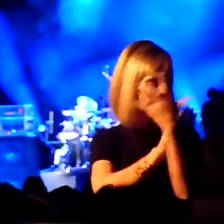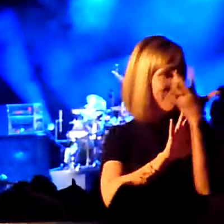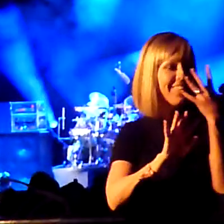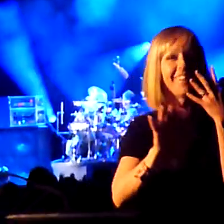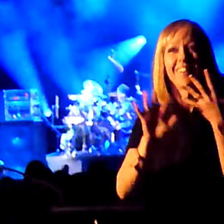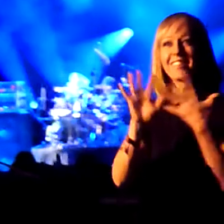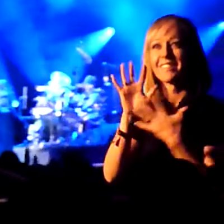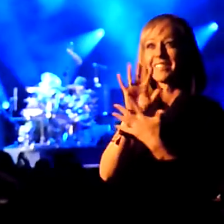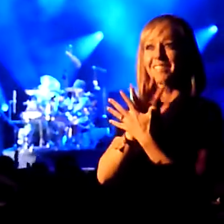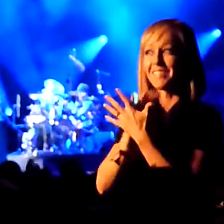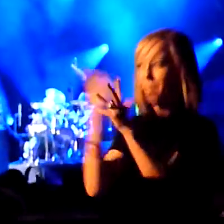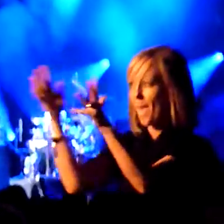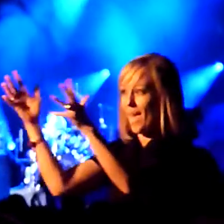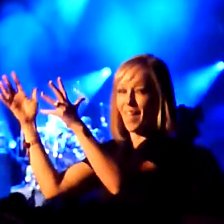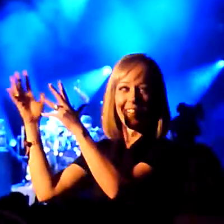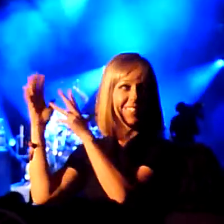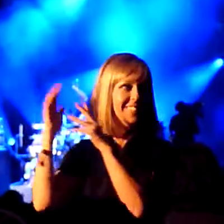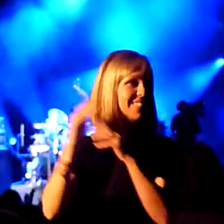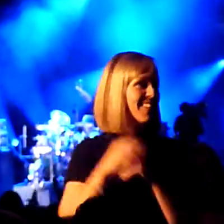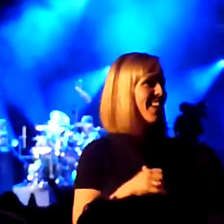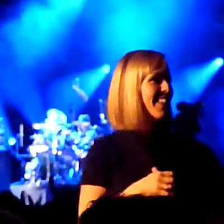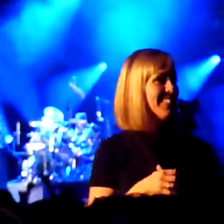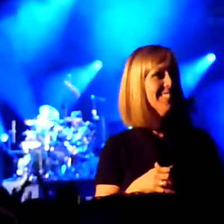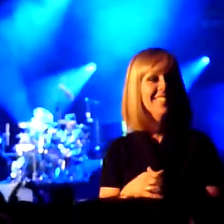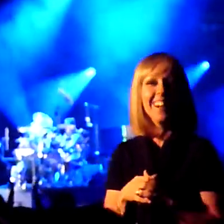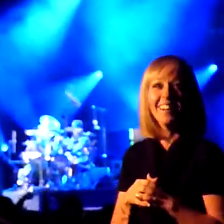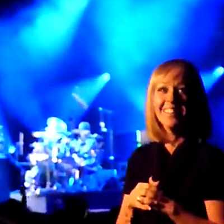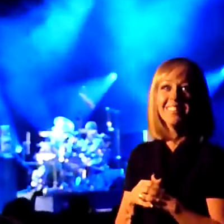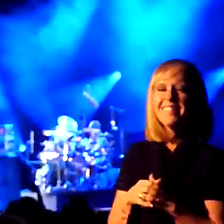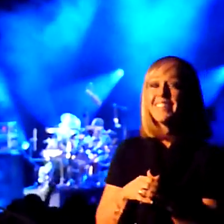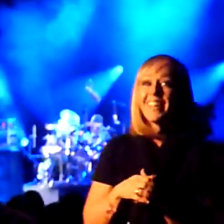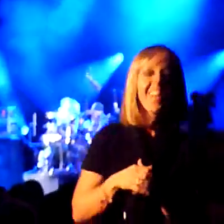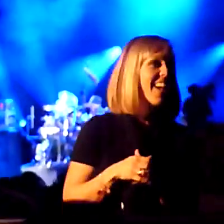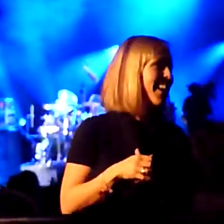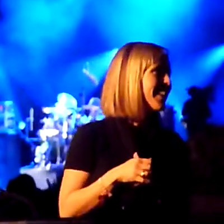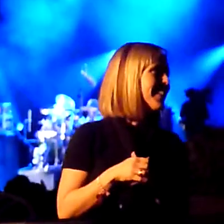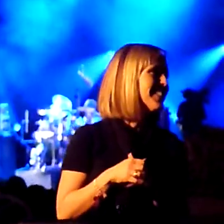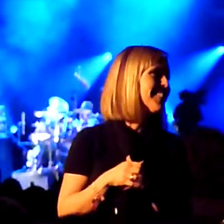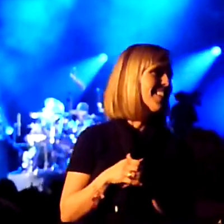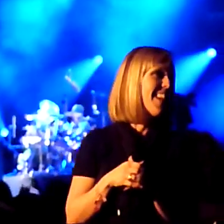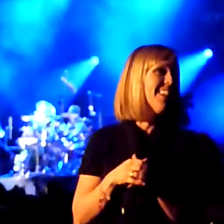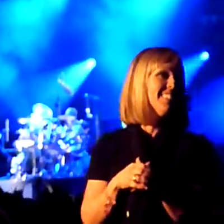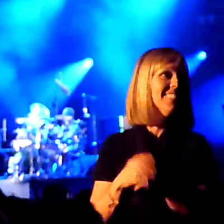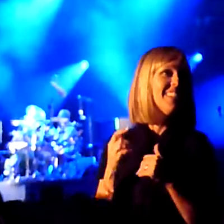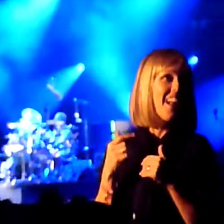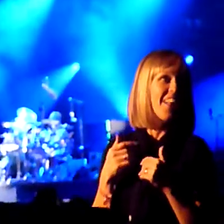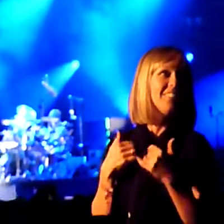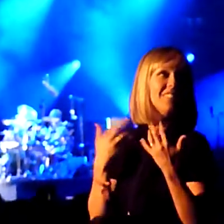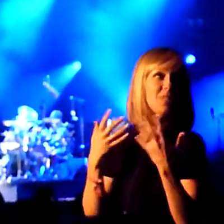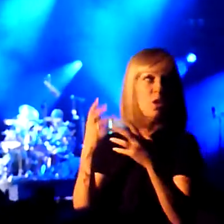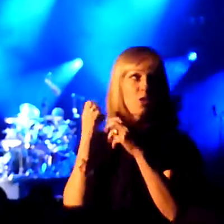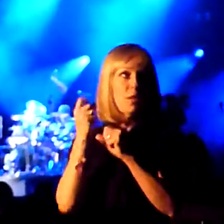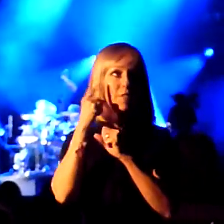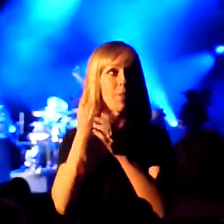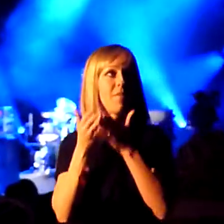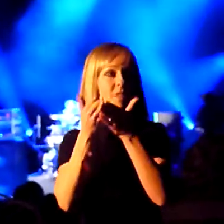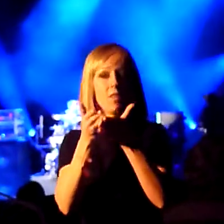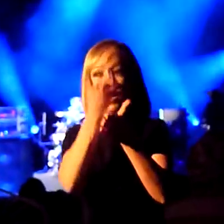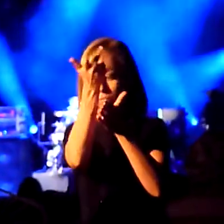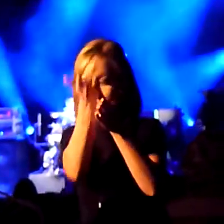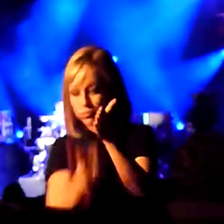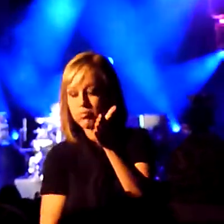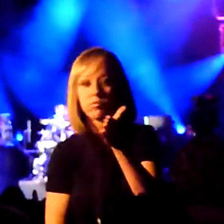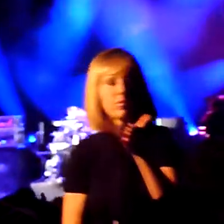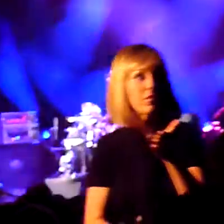I'm a truck and a sleigh Copernicus drank from a vessel that stank From the